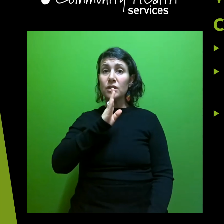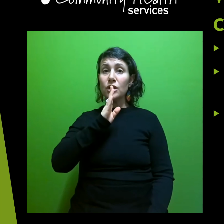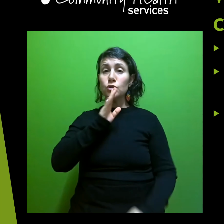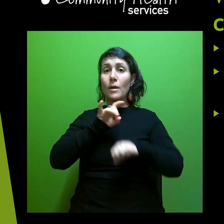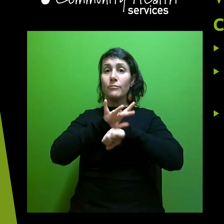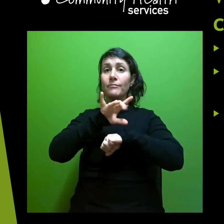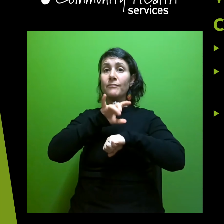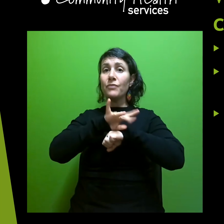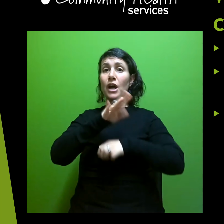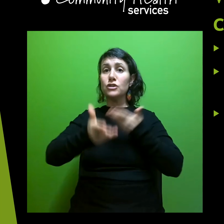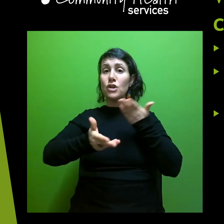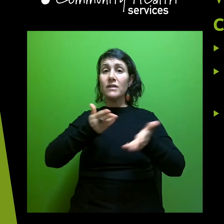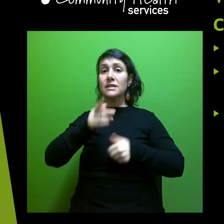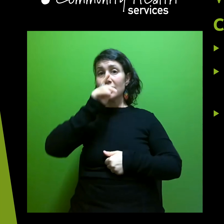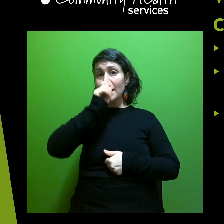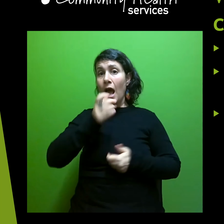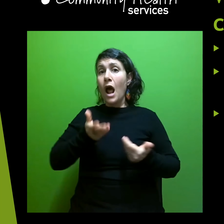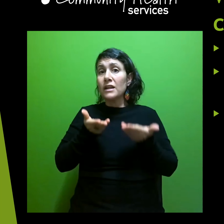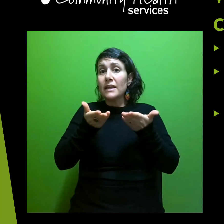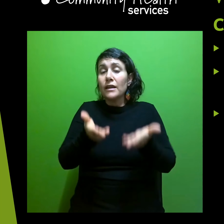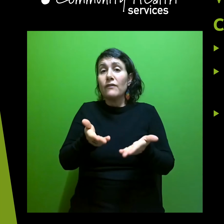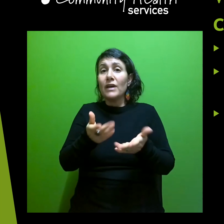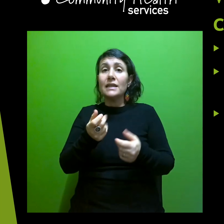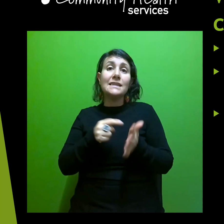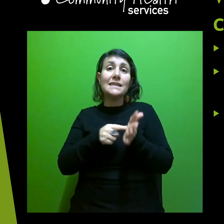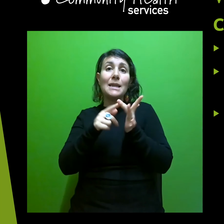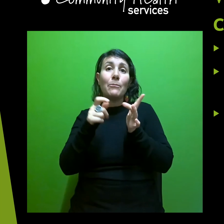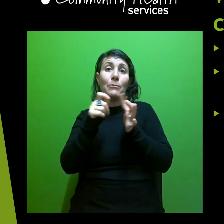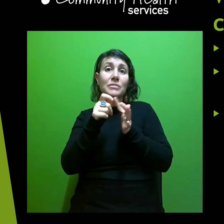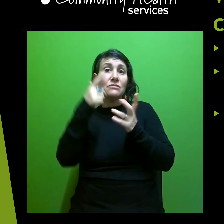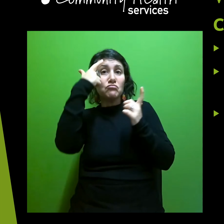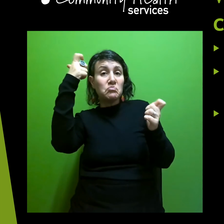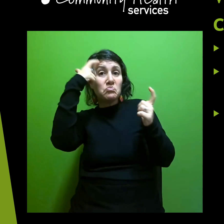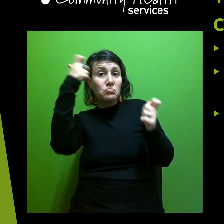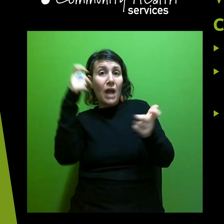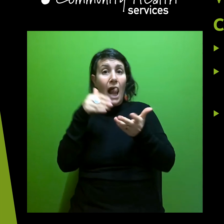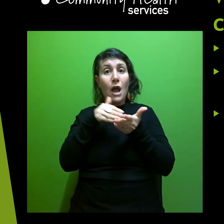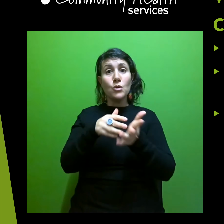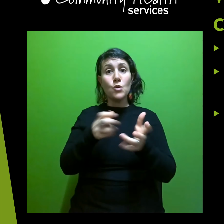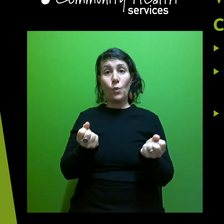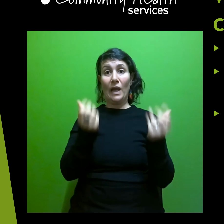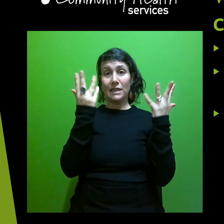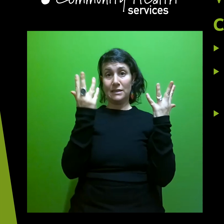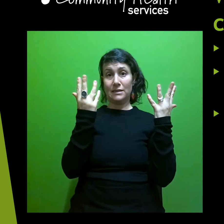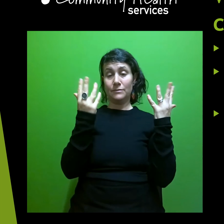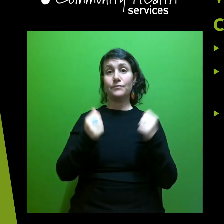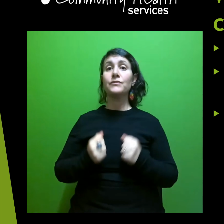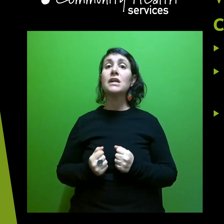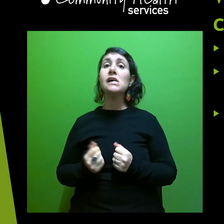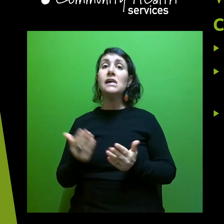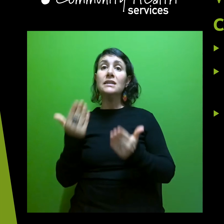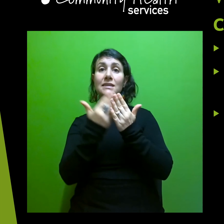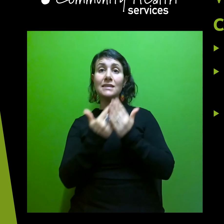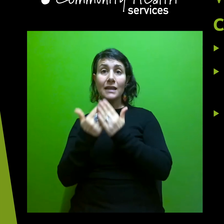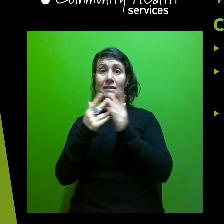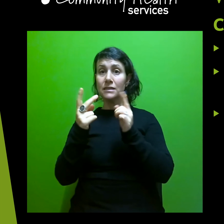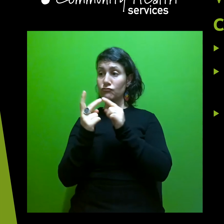offer tips and strategies to help you quit. Studies and reviews have shown that Quitline